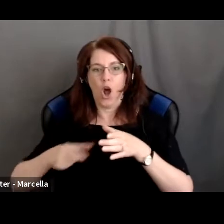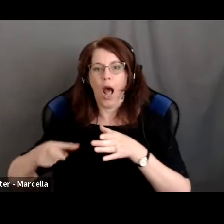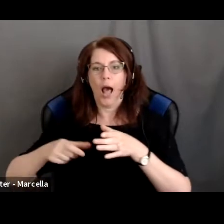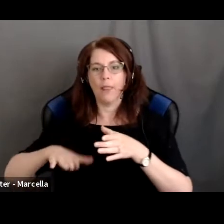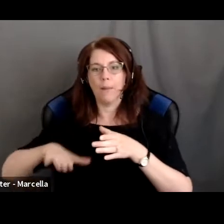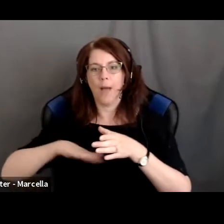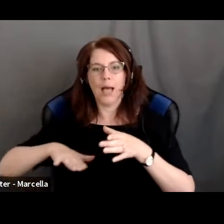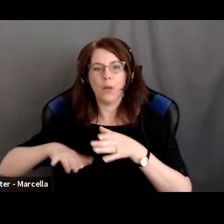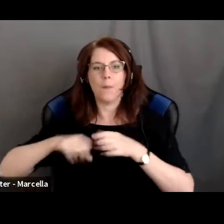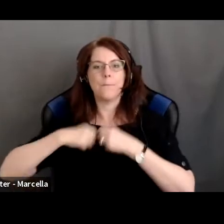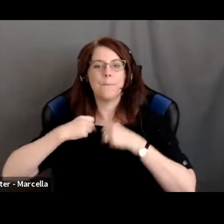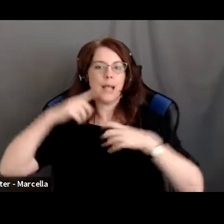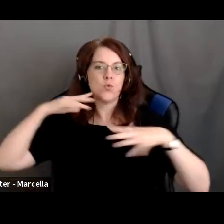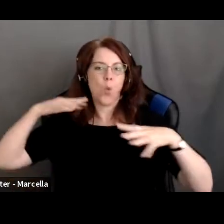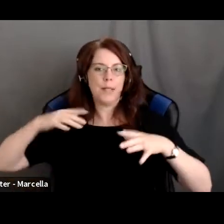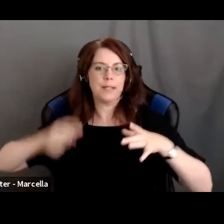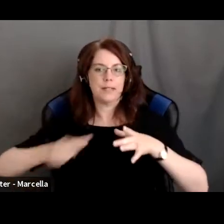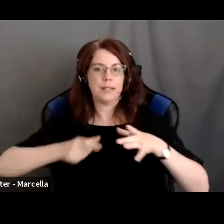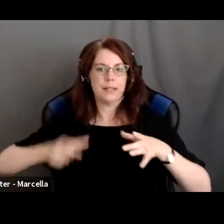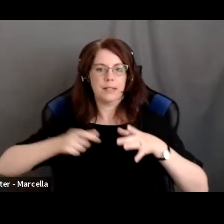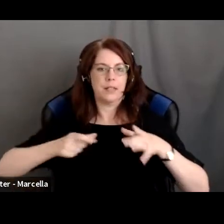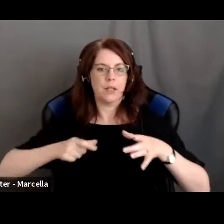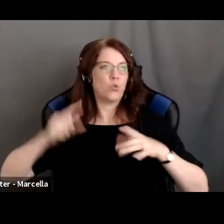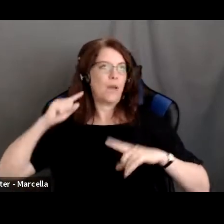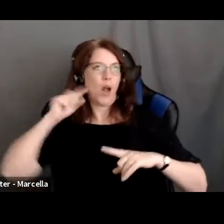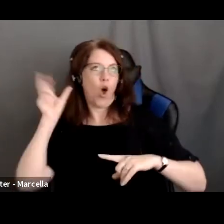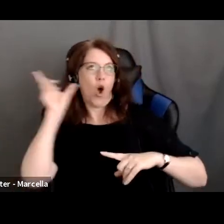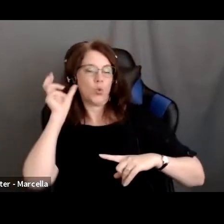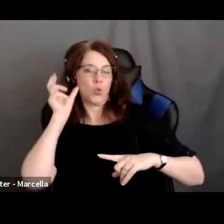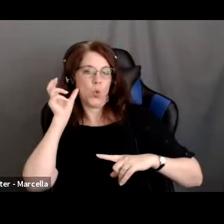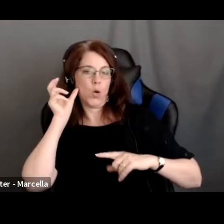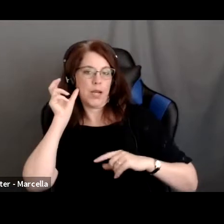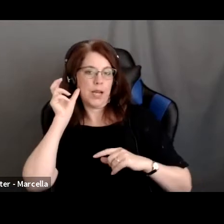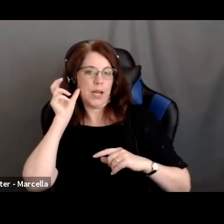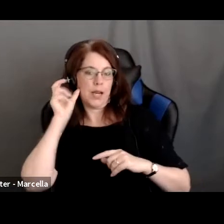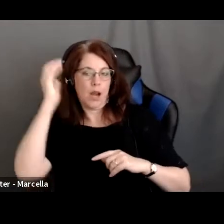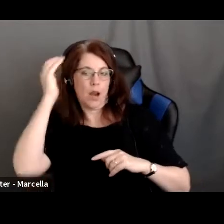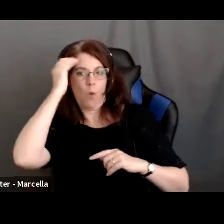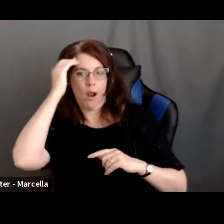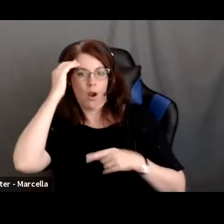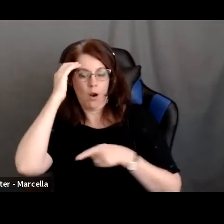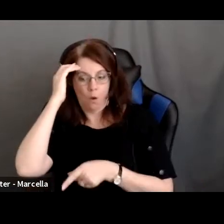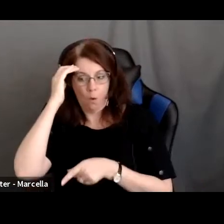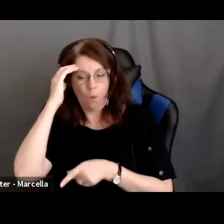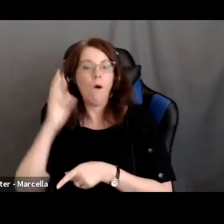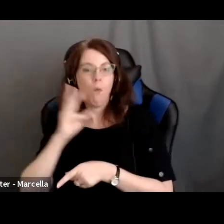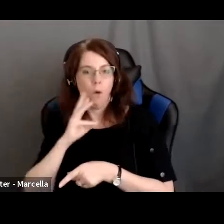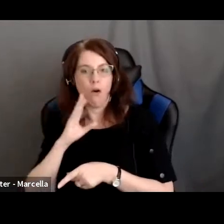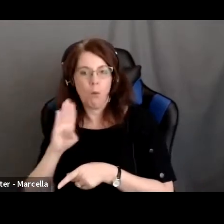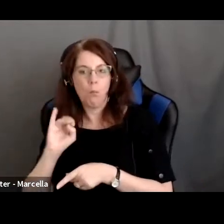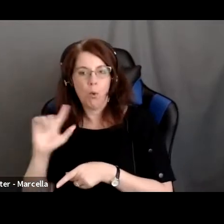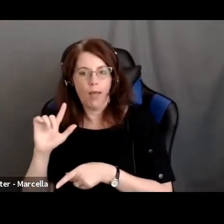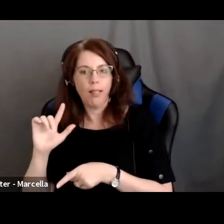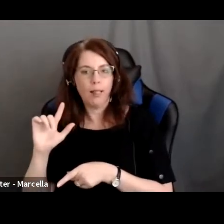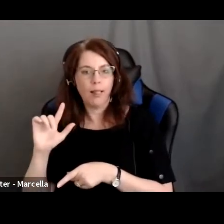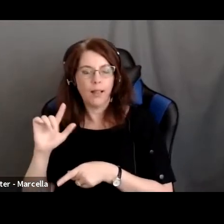and it'll make a noise, so that you have an auditory alert for when the water